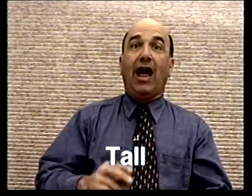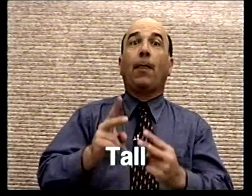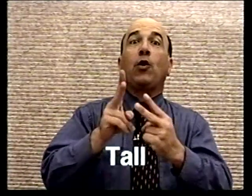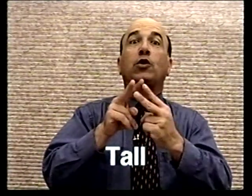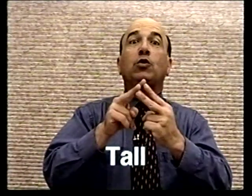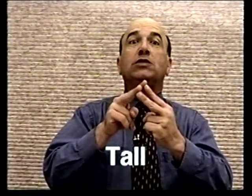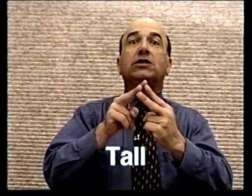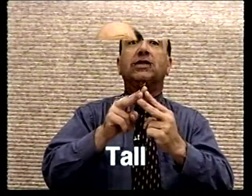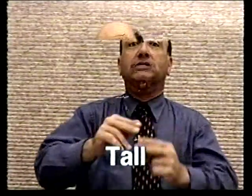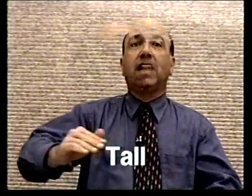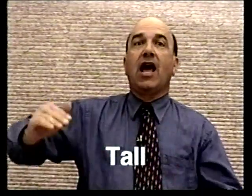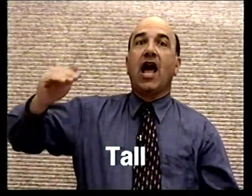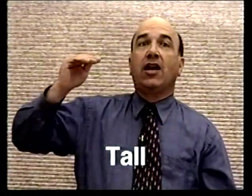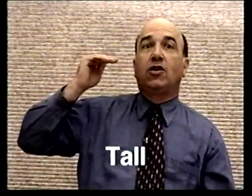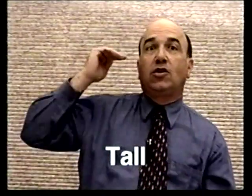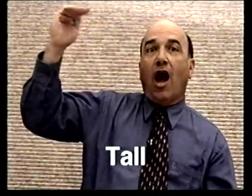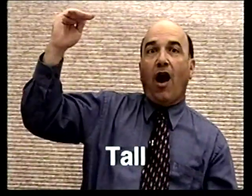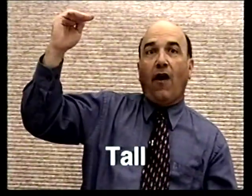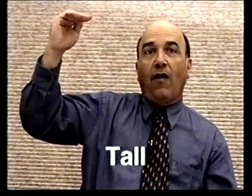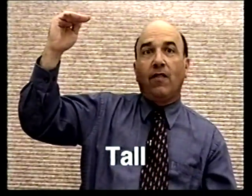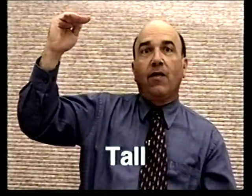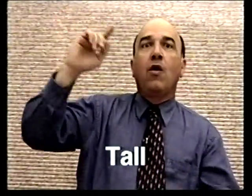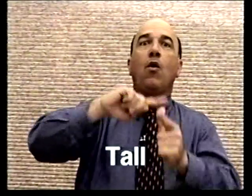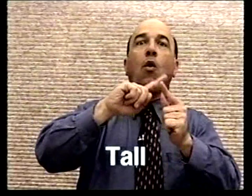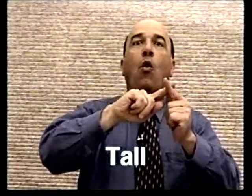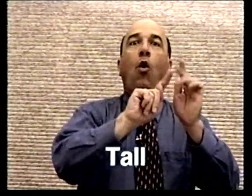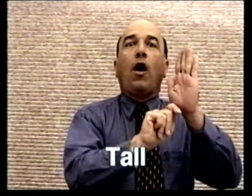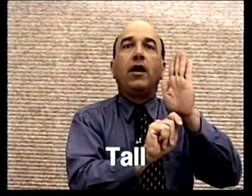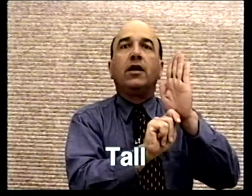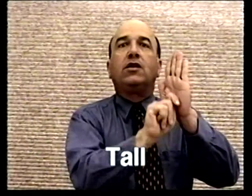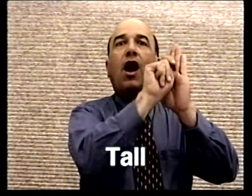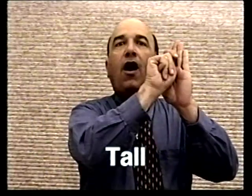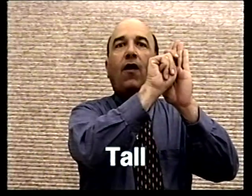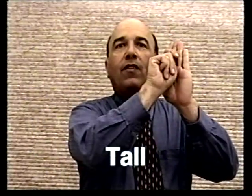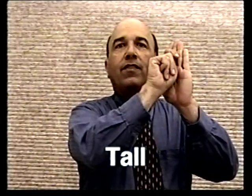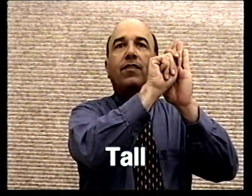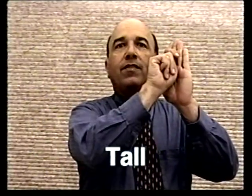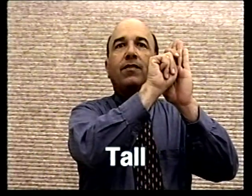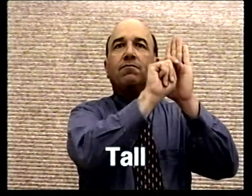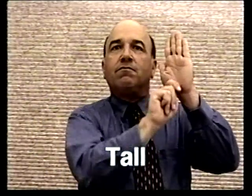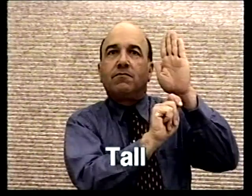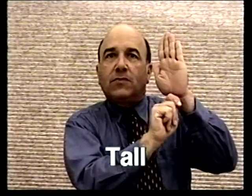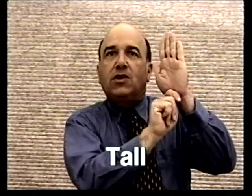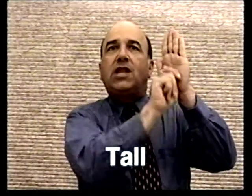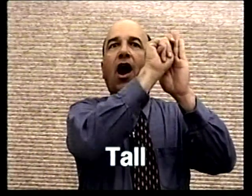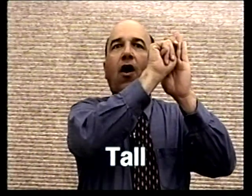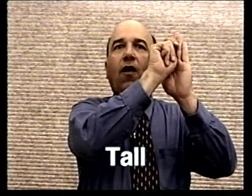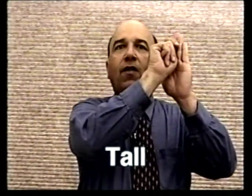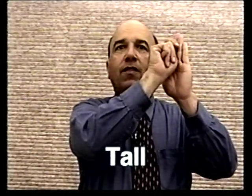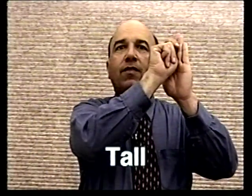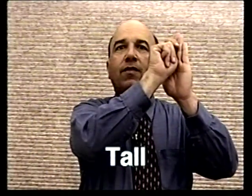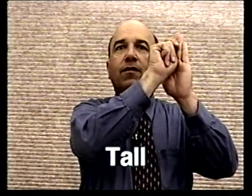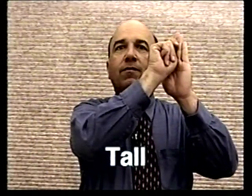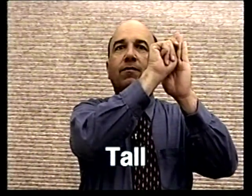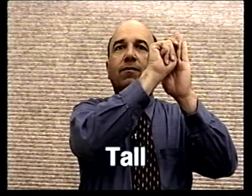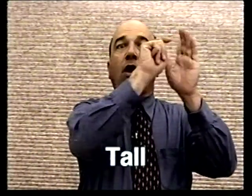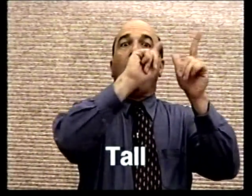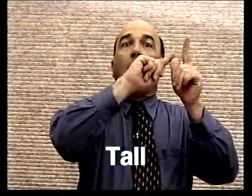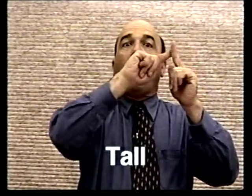Now, build sign. Tall or tall. Tall